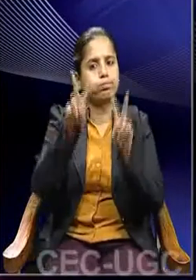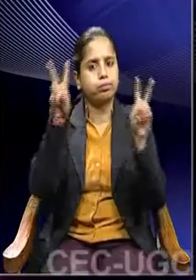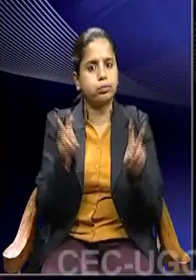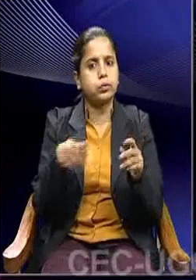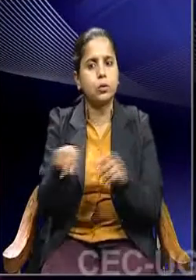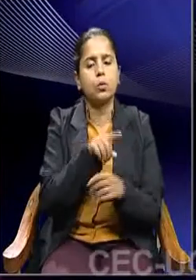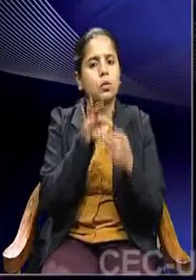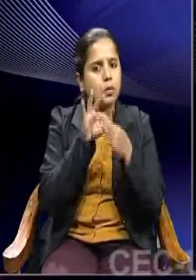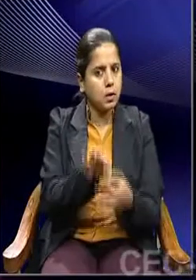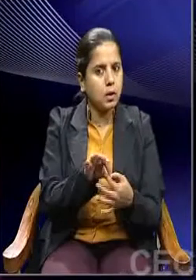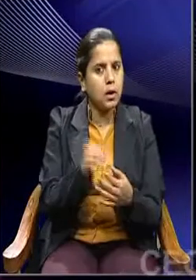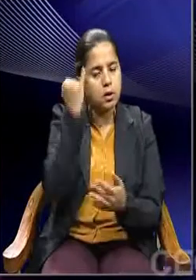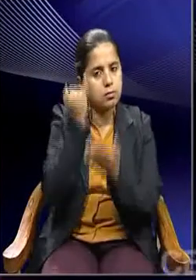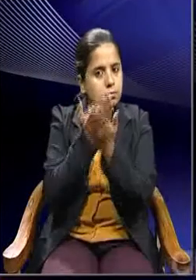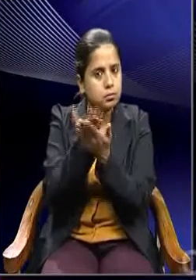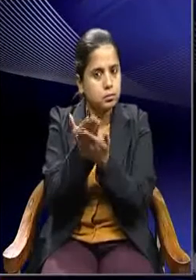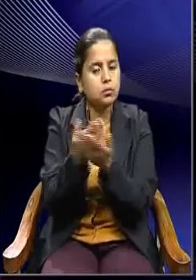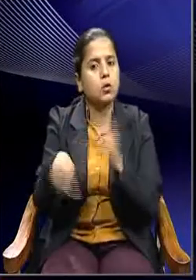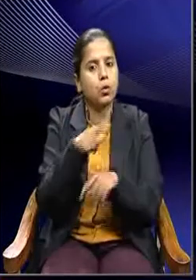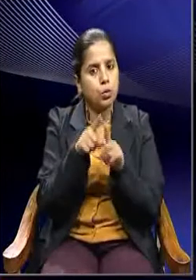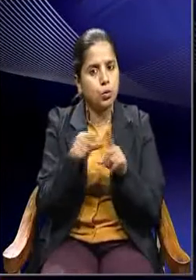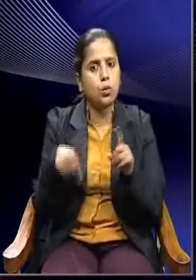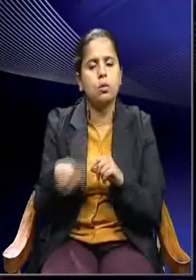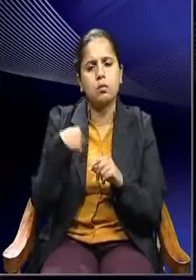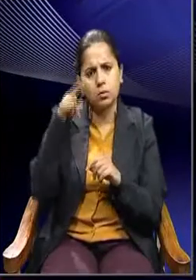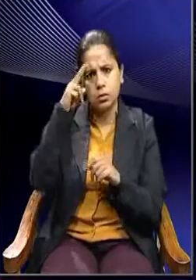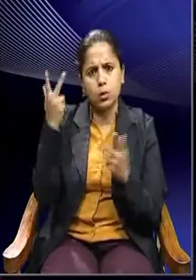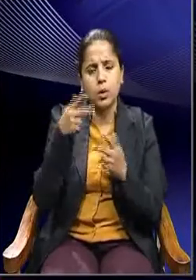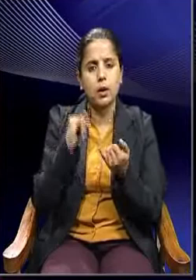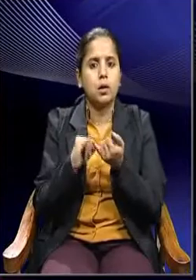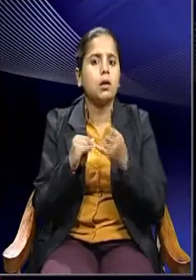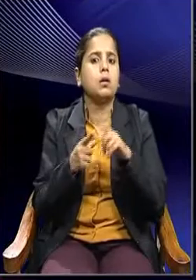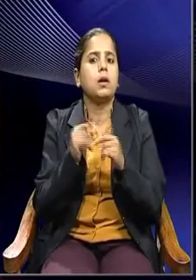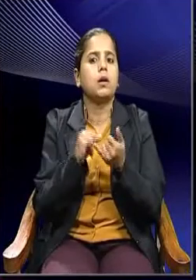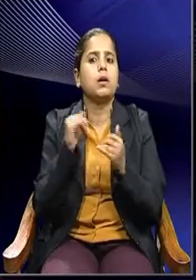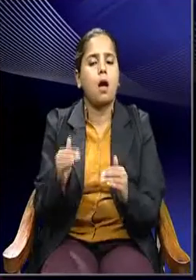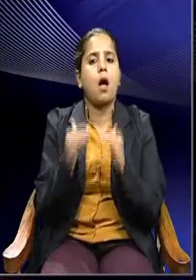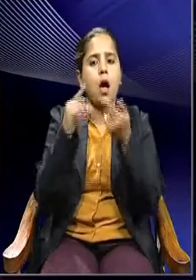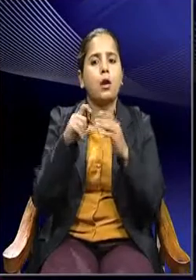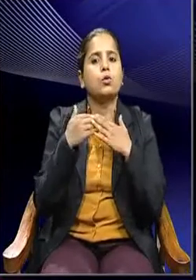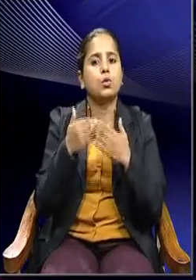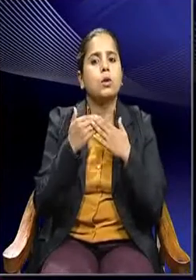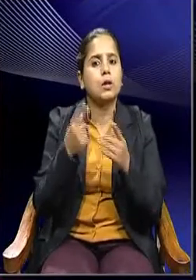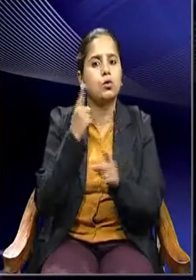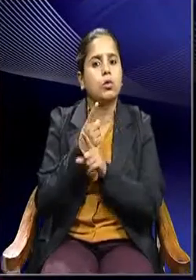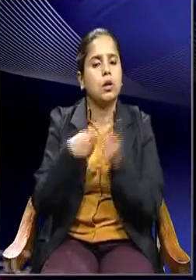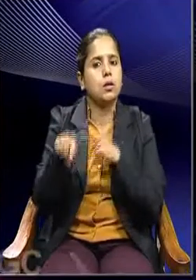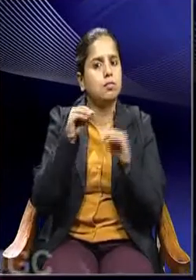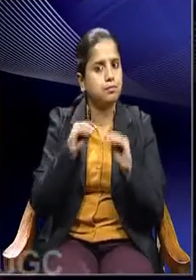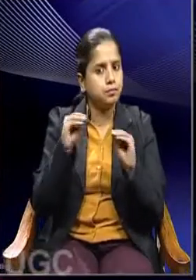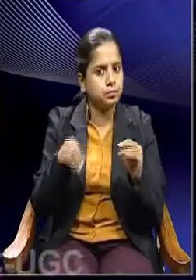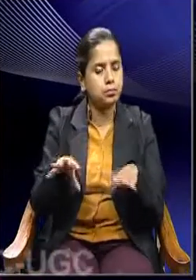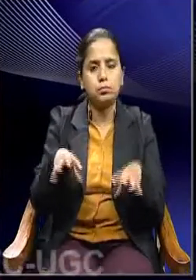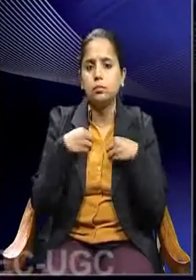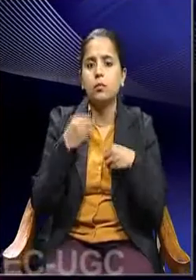with respect to the recommendations concerning the status of higher education teaching personnel, which was adopted